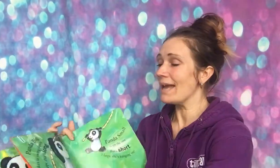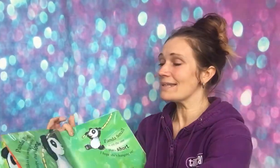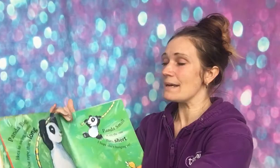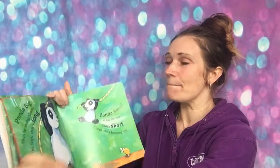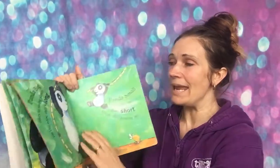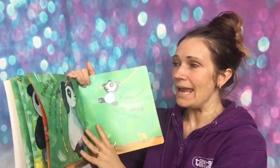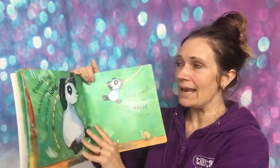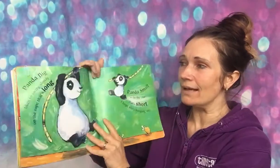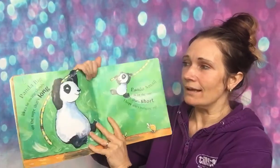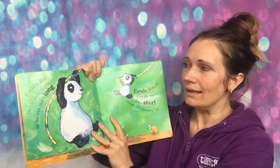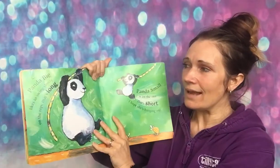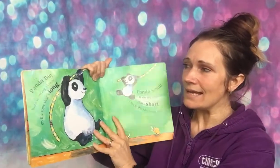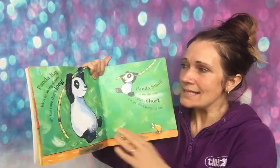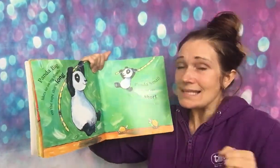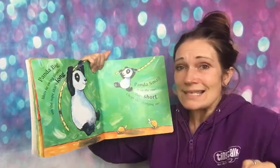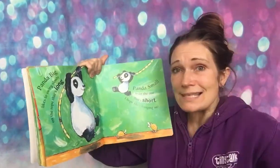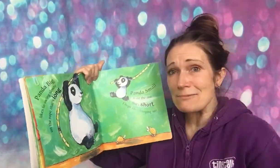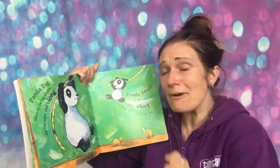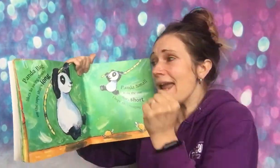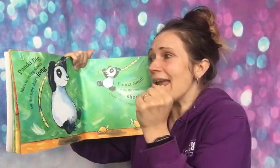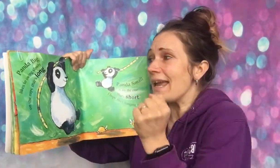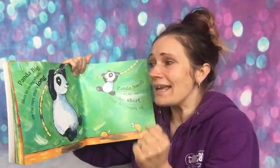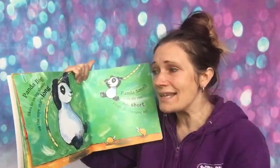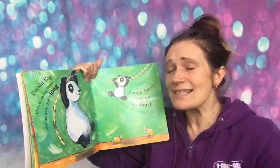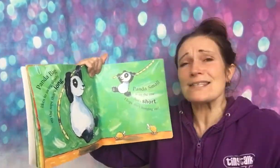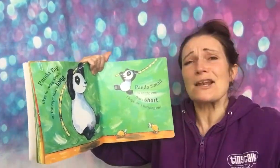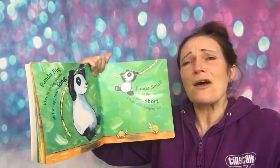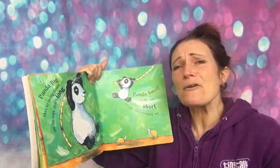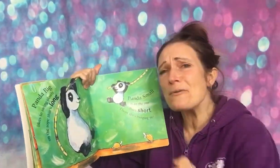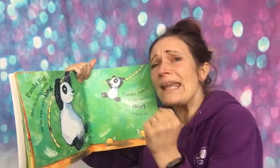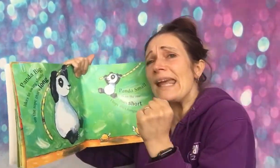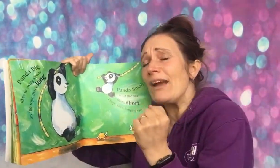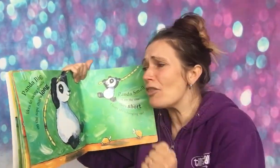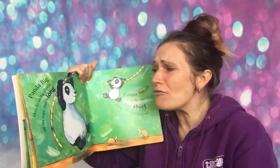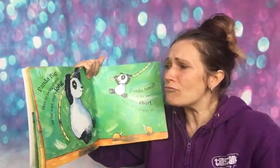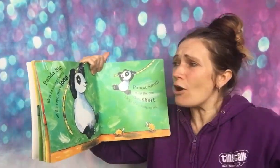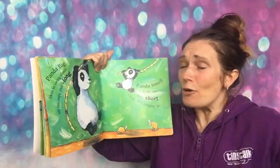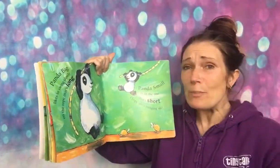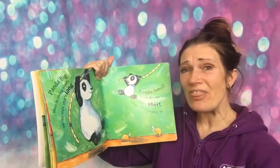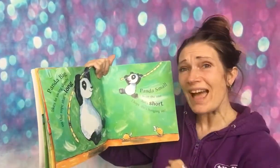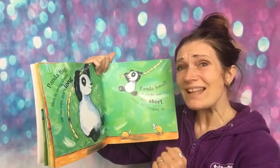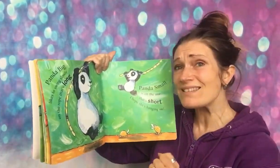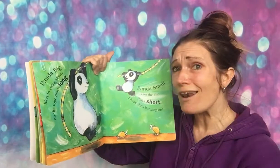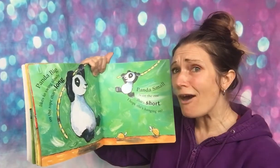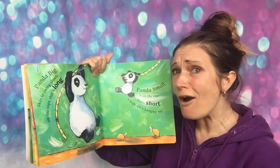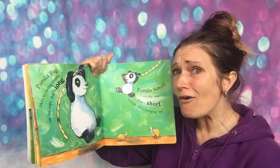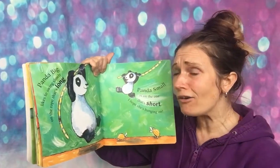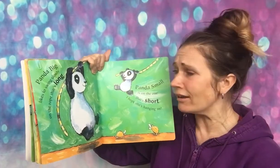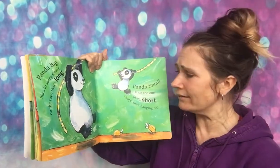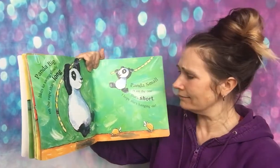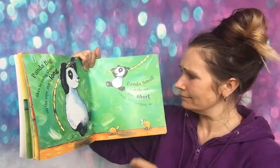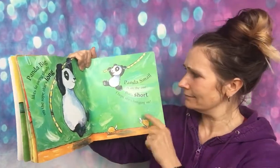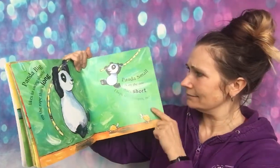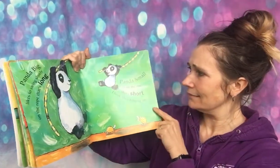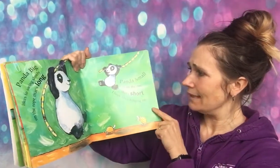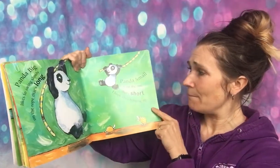Panda Big likes to swing slowly on the rope that's long.